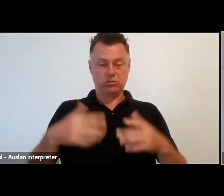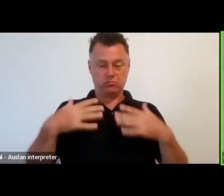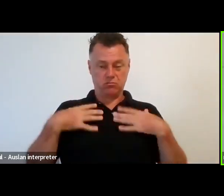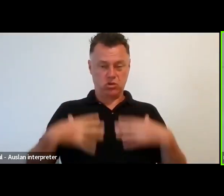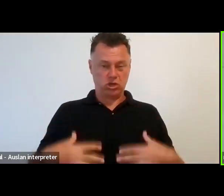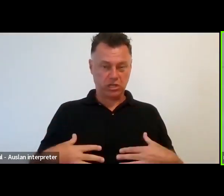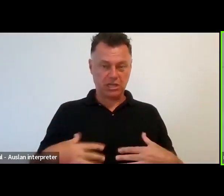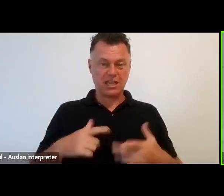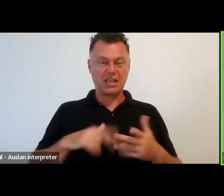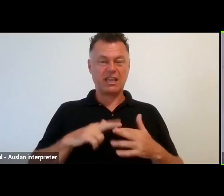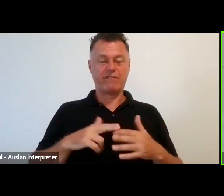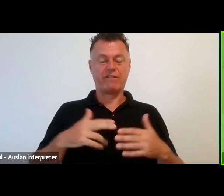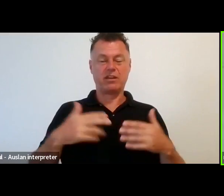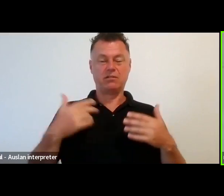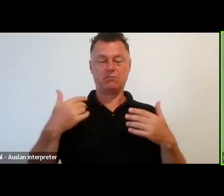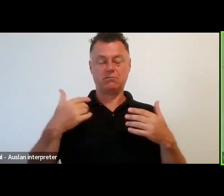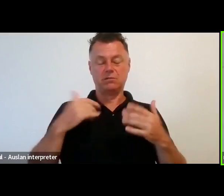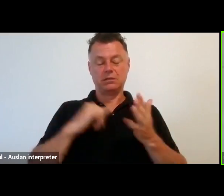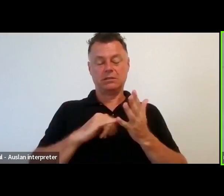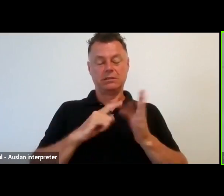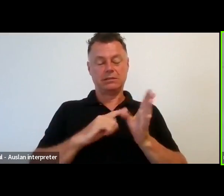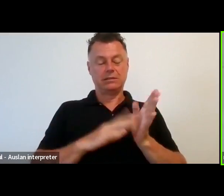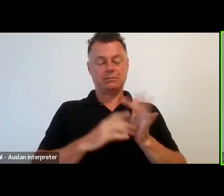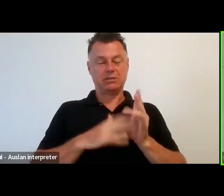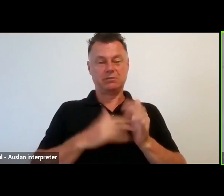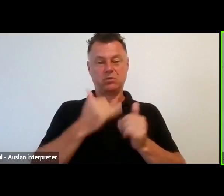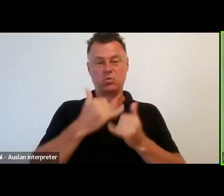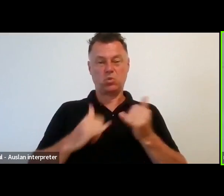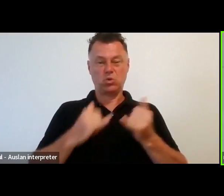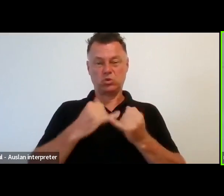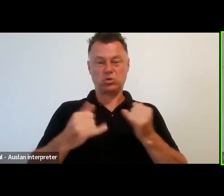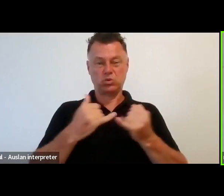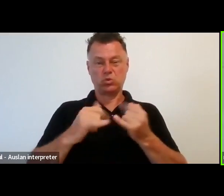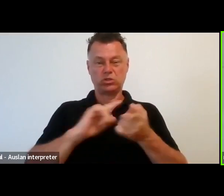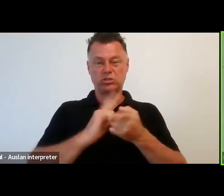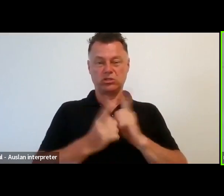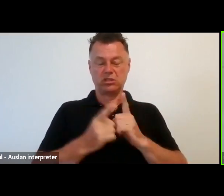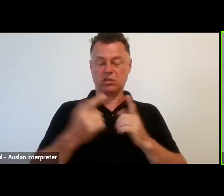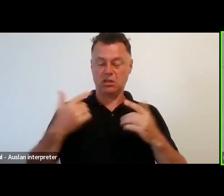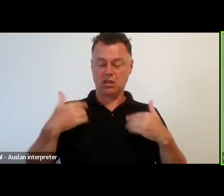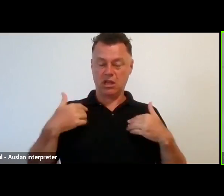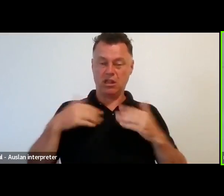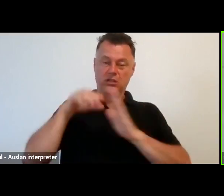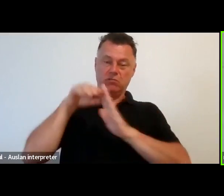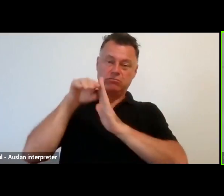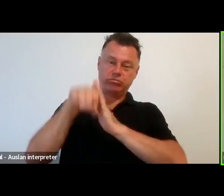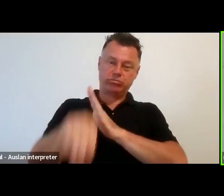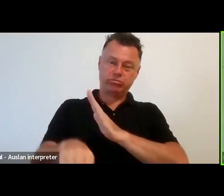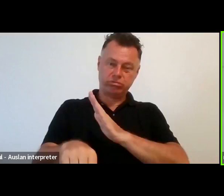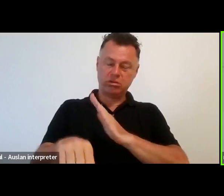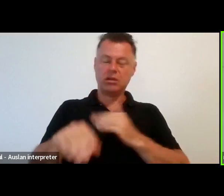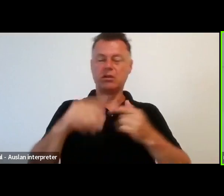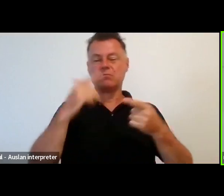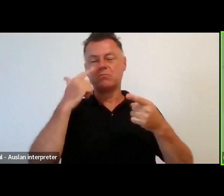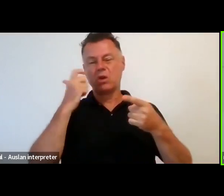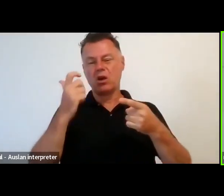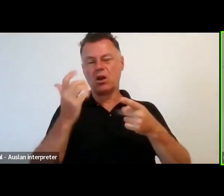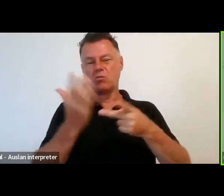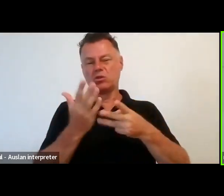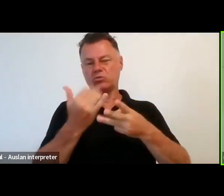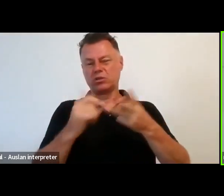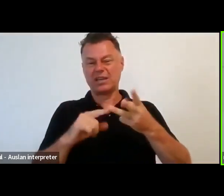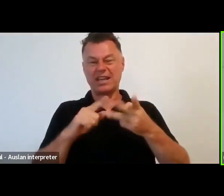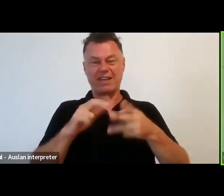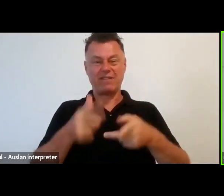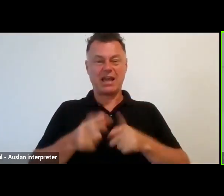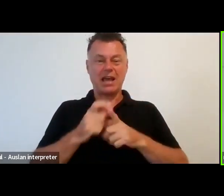to what is mild, moderate, and severe disease, and most importantly, difficulty breathing, and also much higher